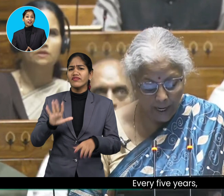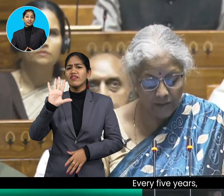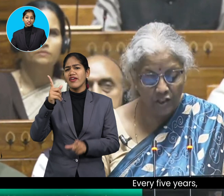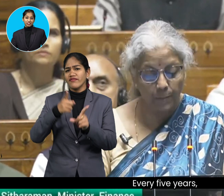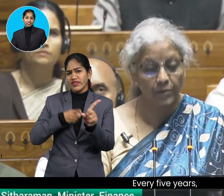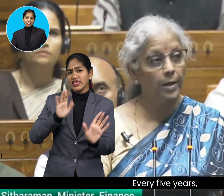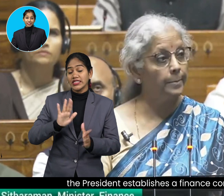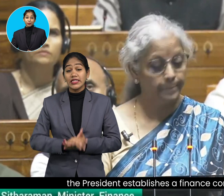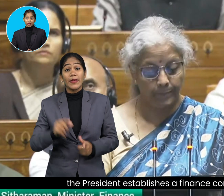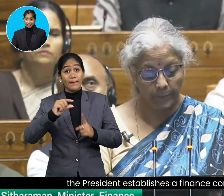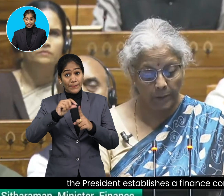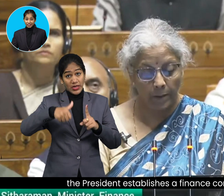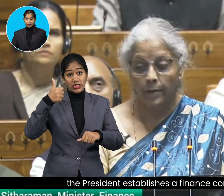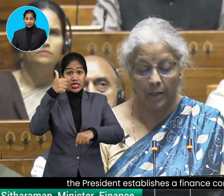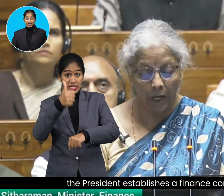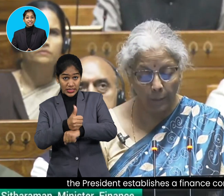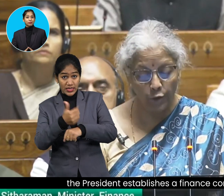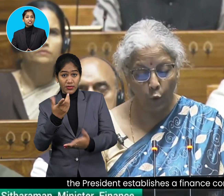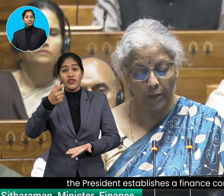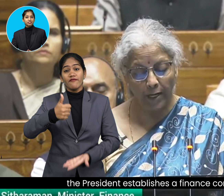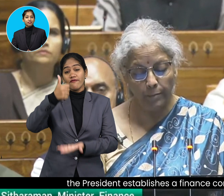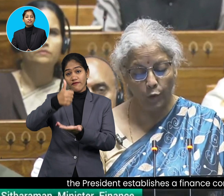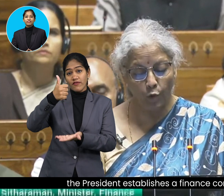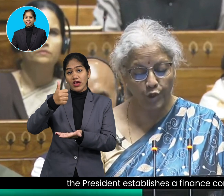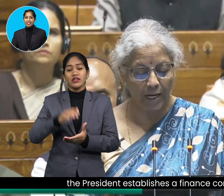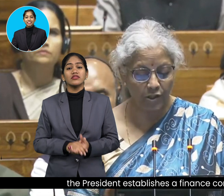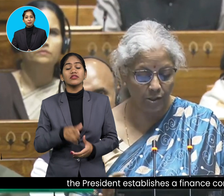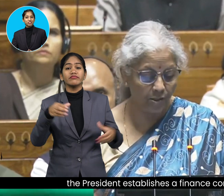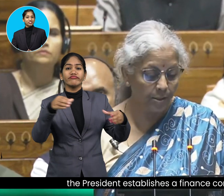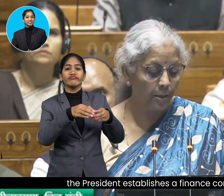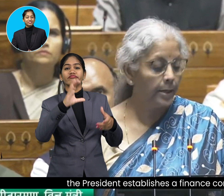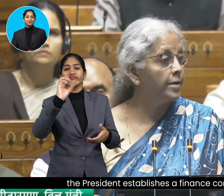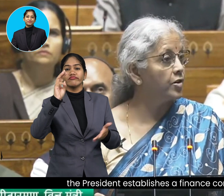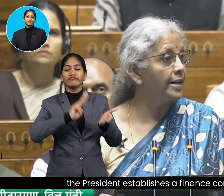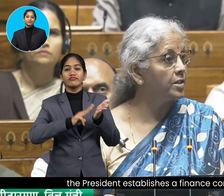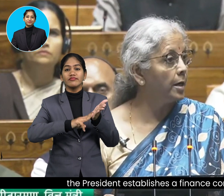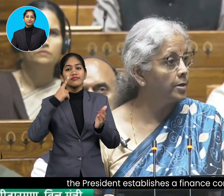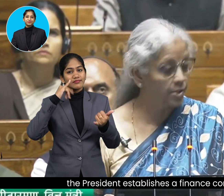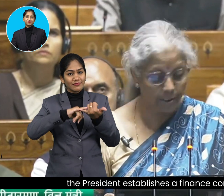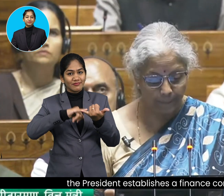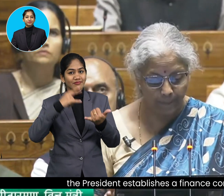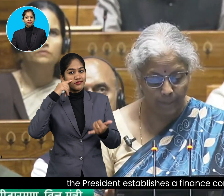Every 5 years, the President establishes a finance commission.